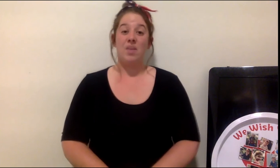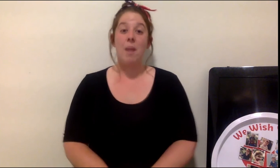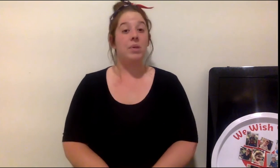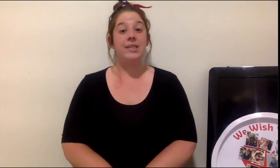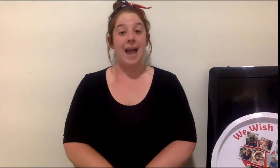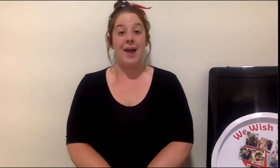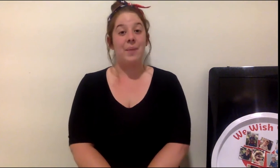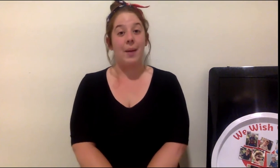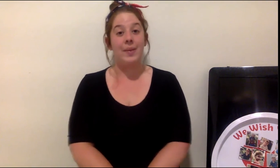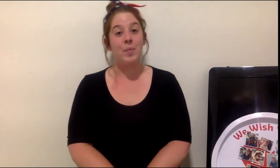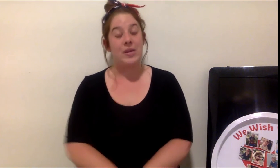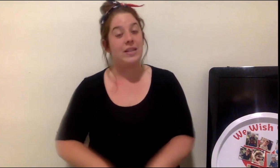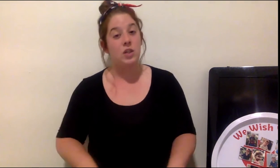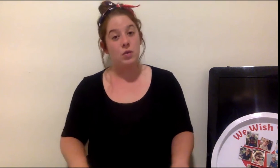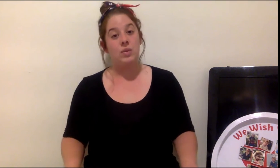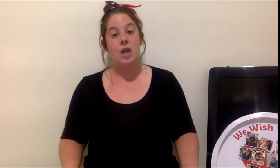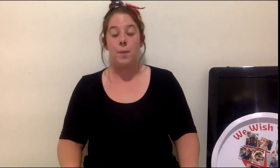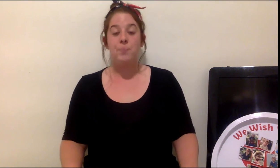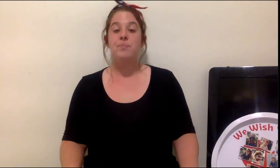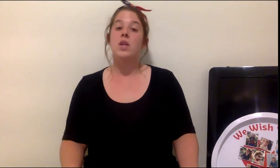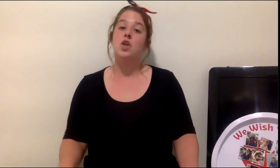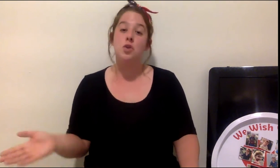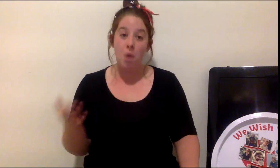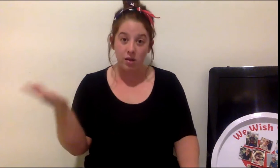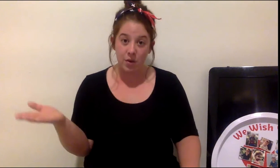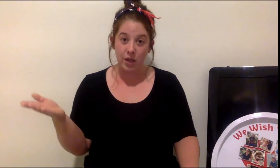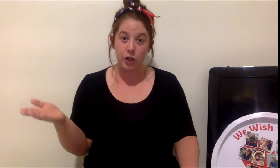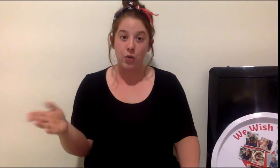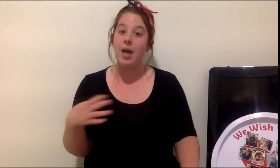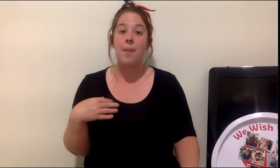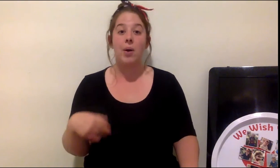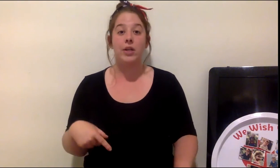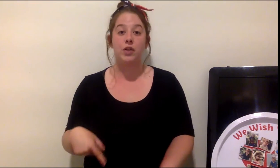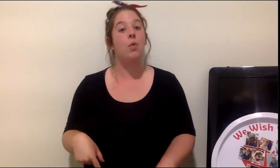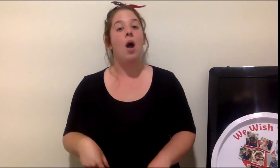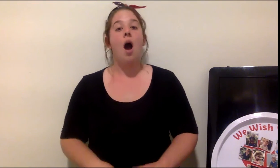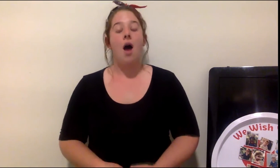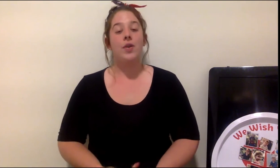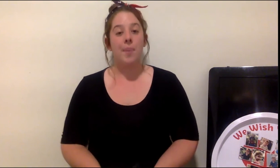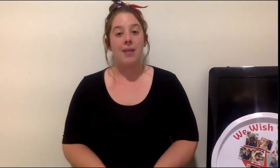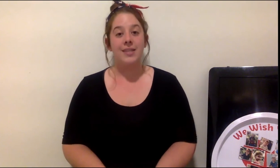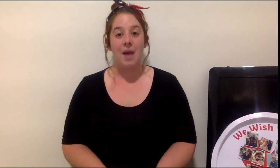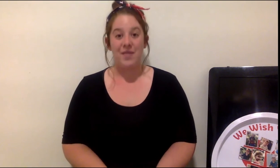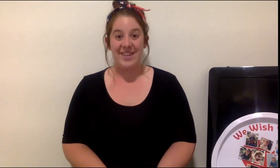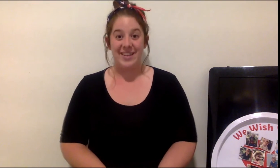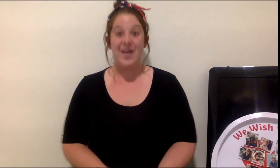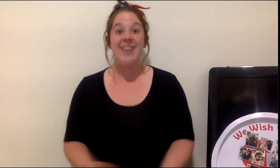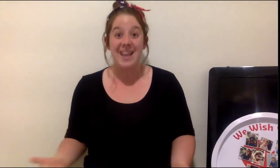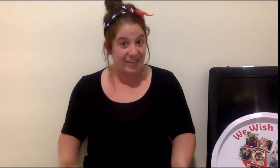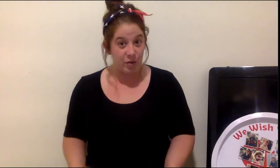mom and dad probably breathe too. So you also can show them how to do the breaths that we do, and they can do it